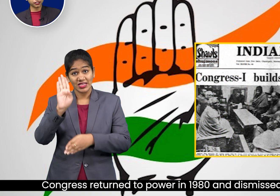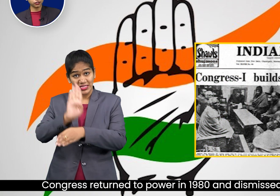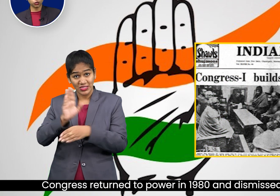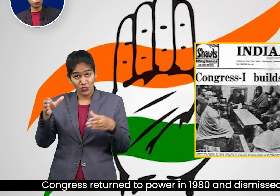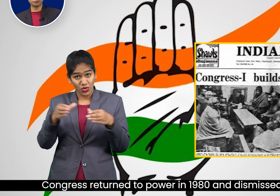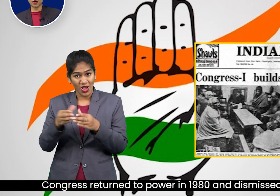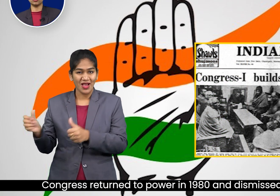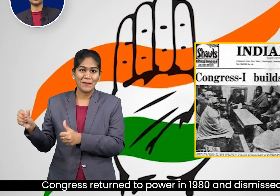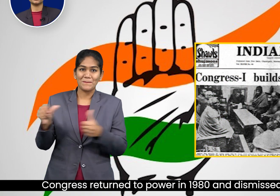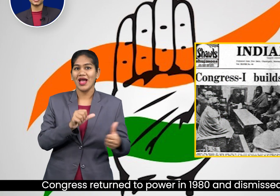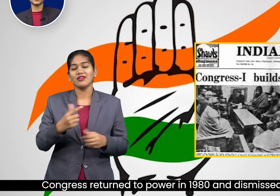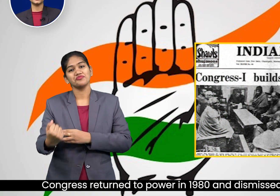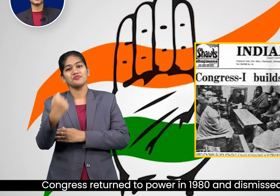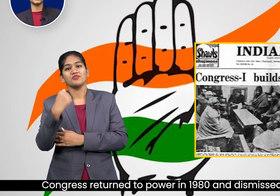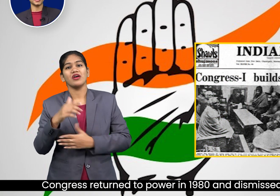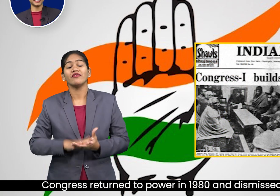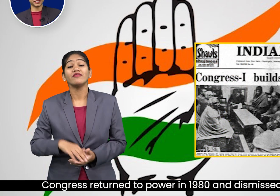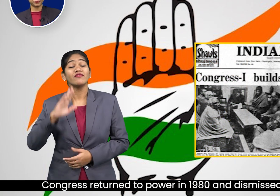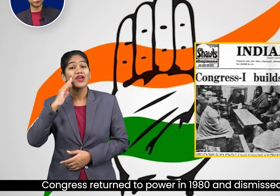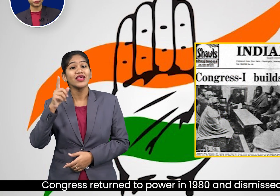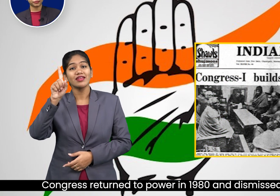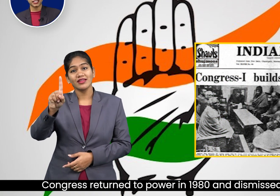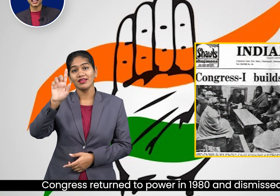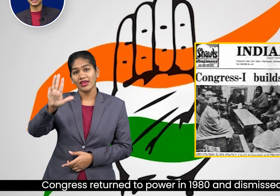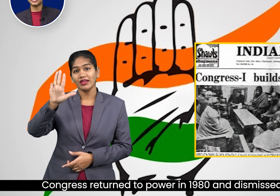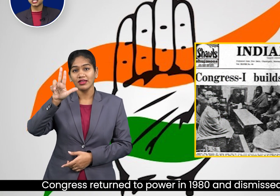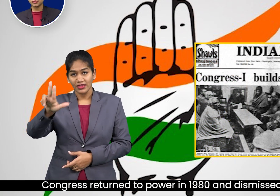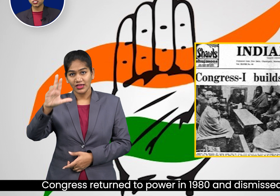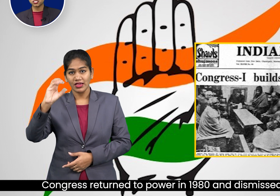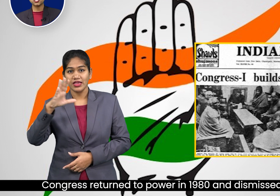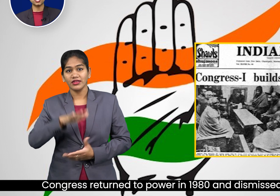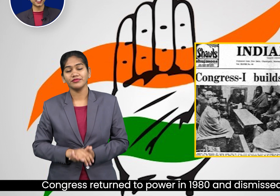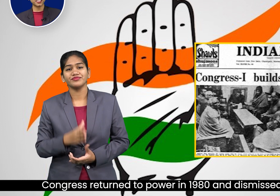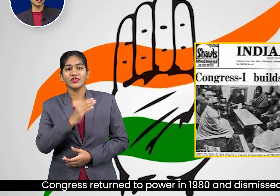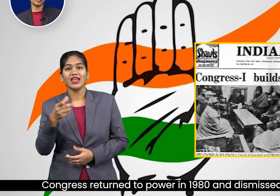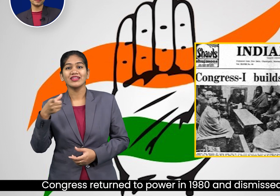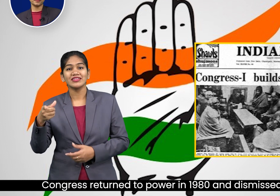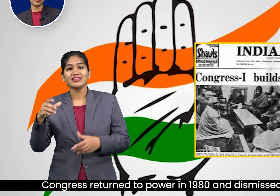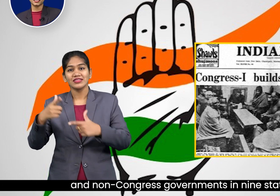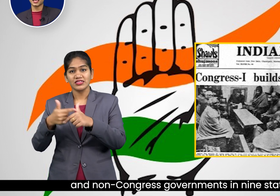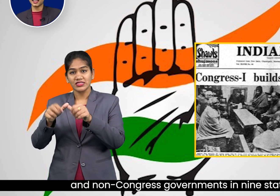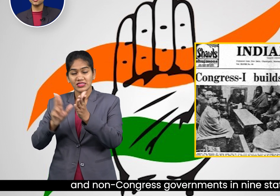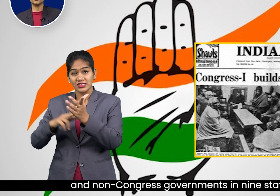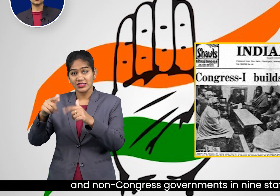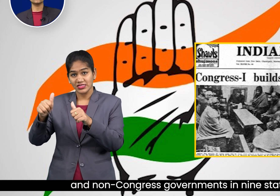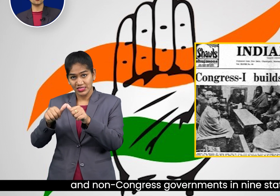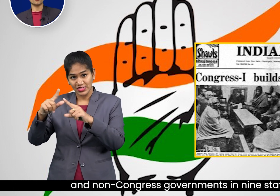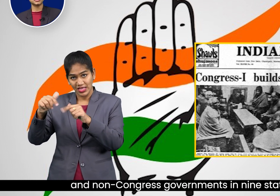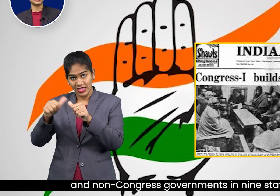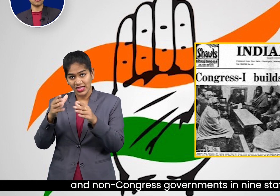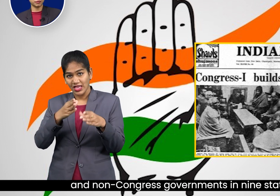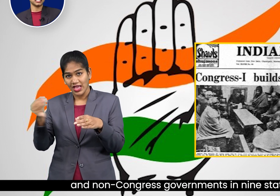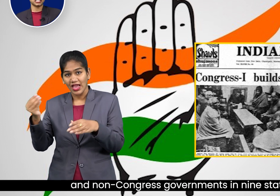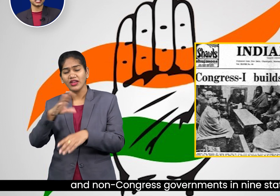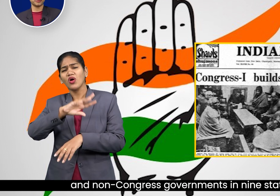Congress returned to power in 1980 and dismissed Janata and